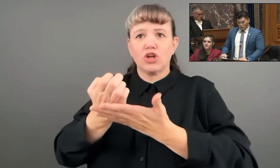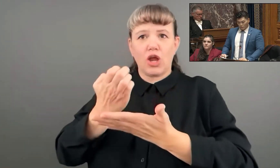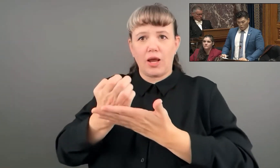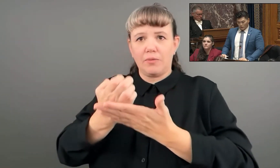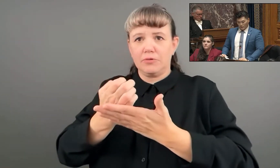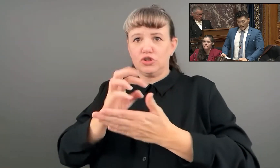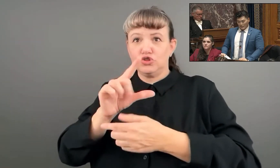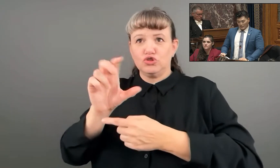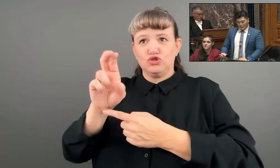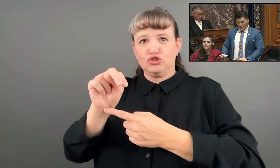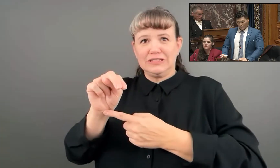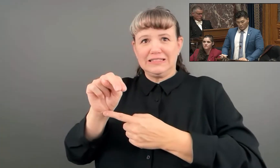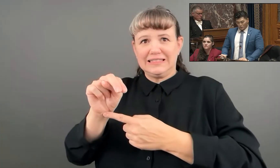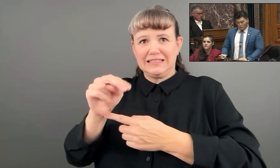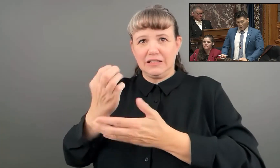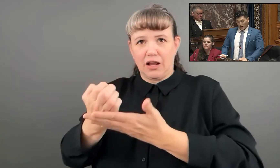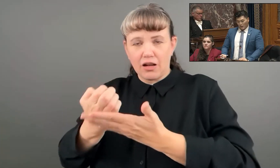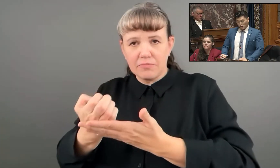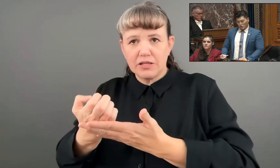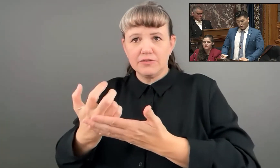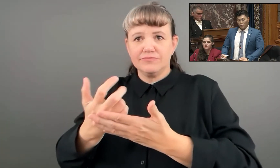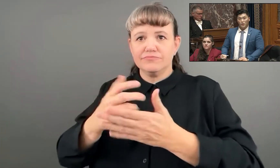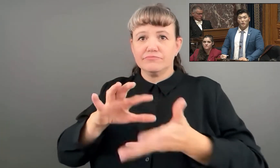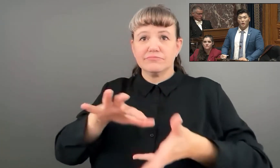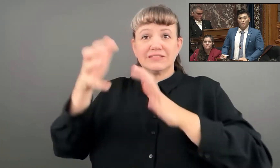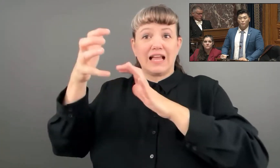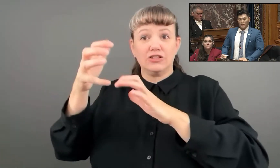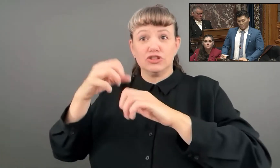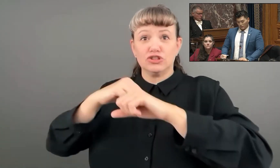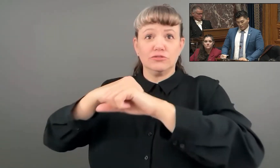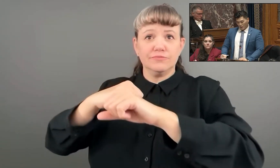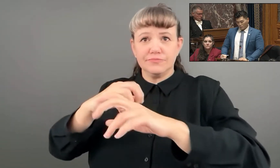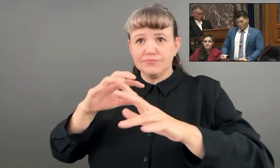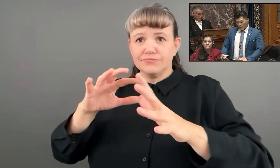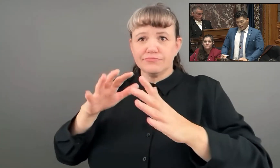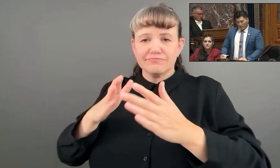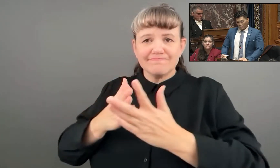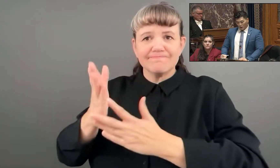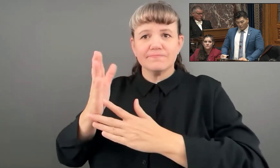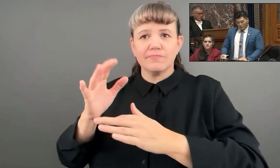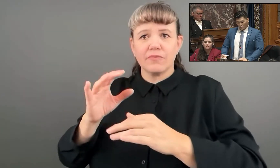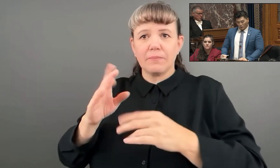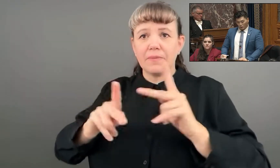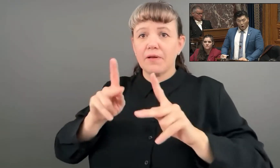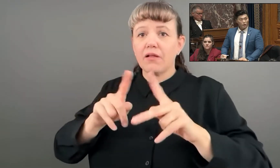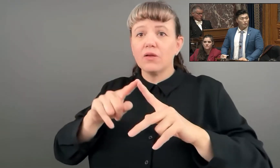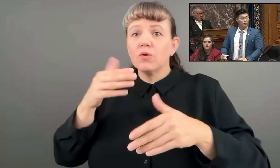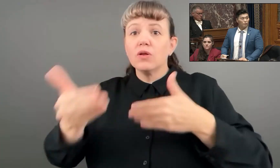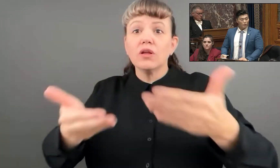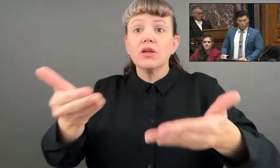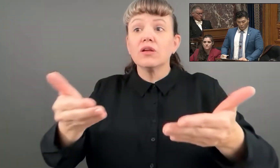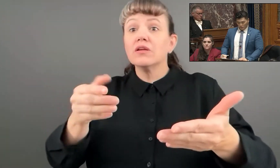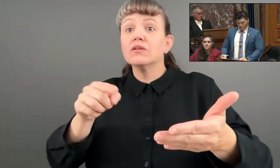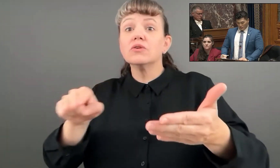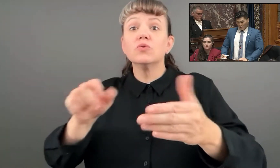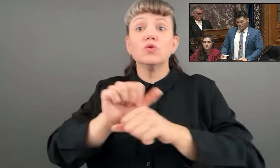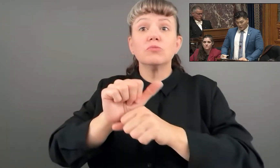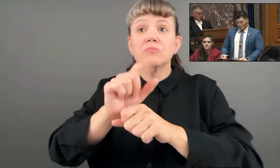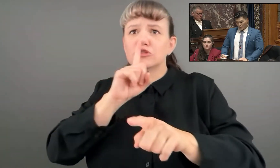future workforce needs to ensure British Columbians remain a province where long-term